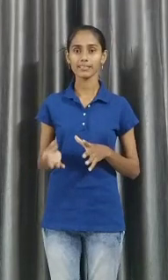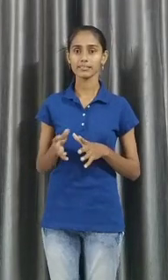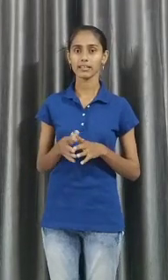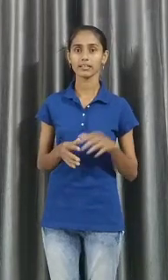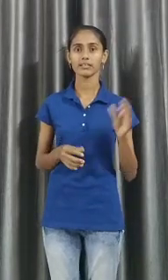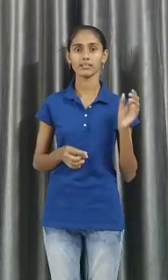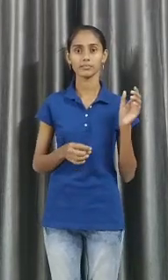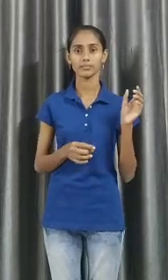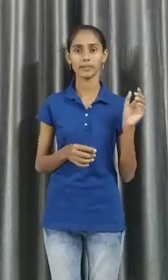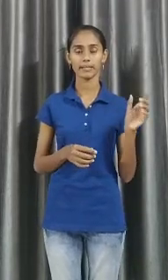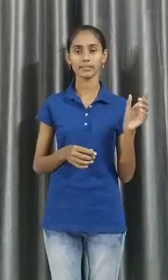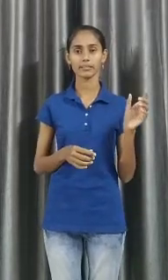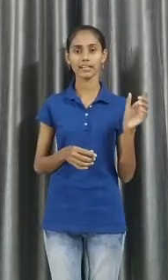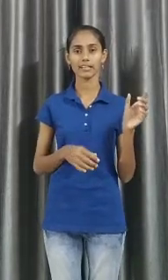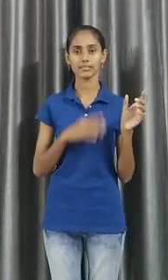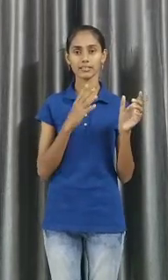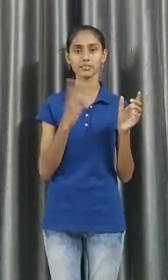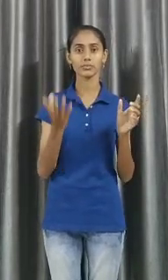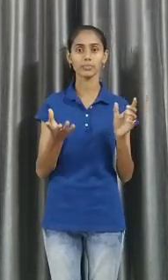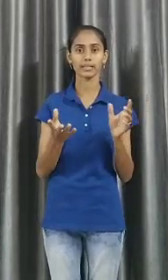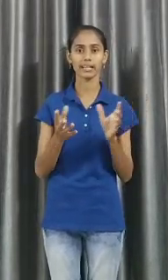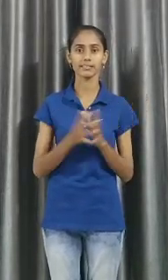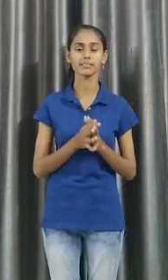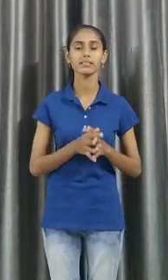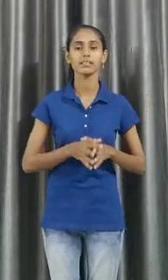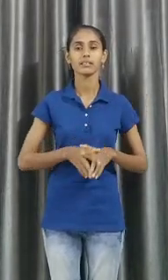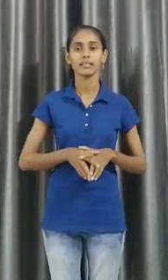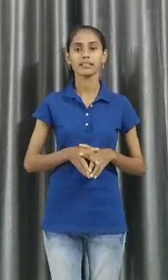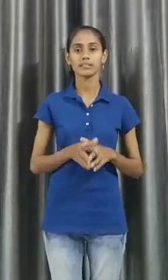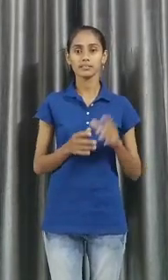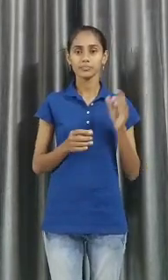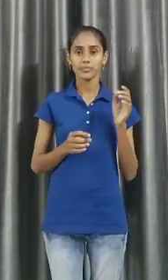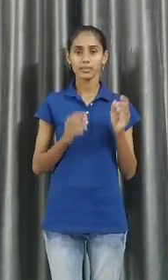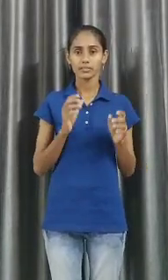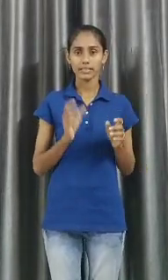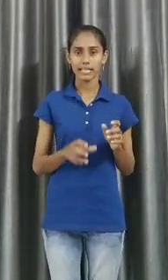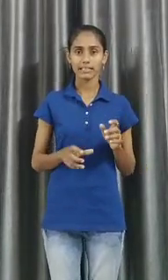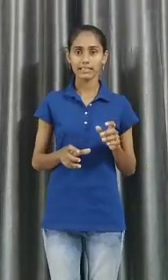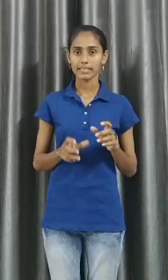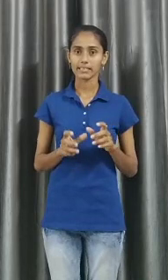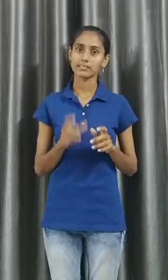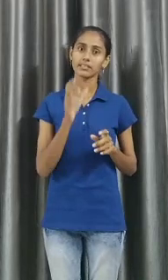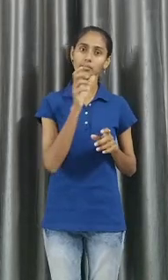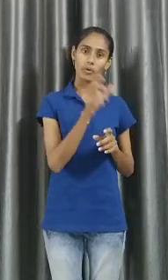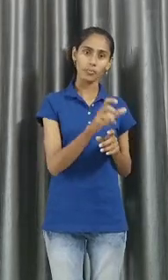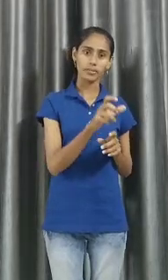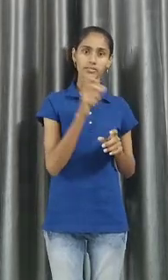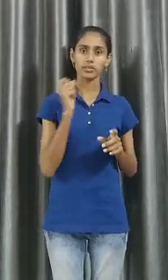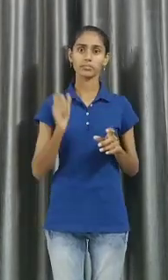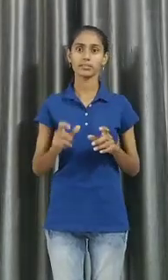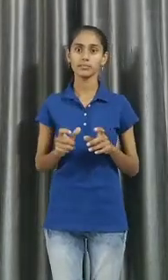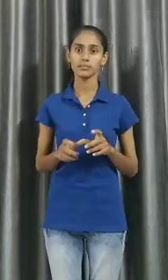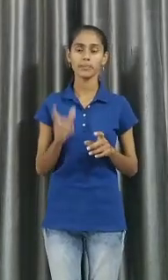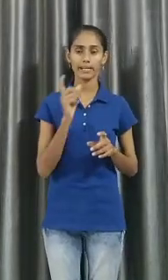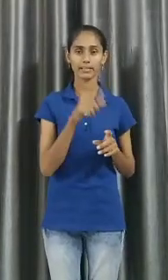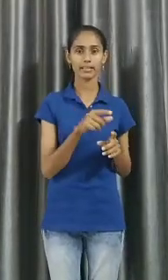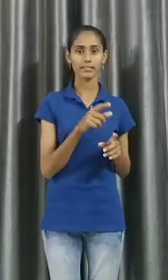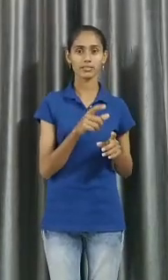subclass, and the parent class and super class. Then the child class extend the properties of the parent class